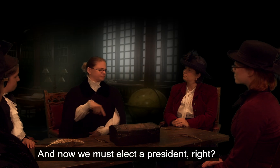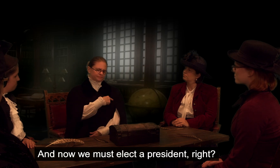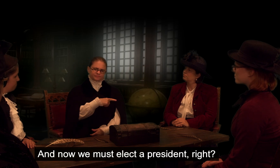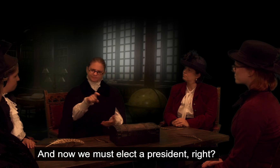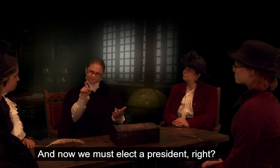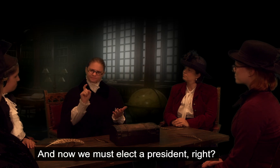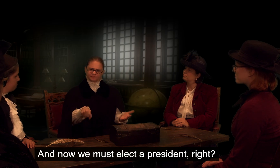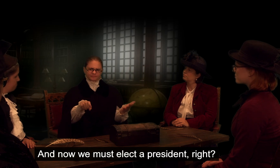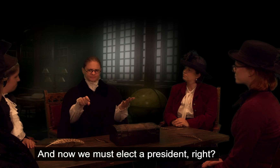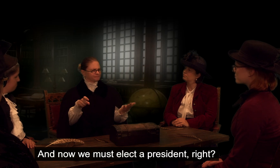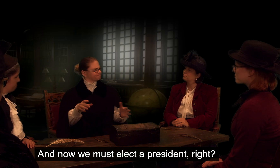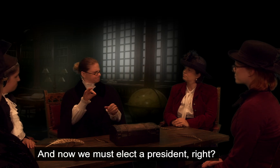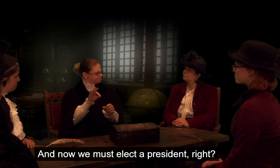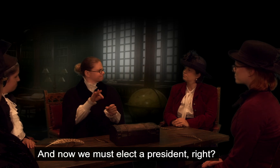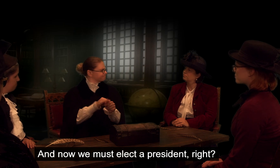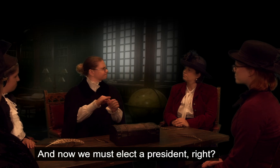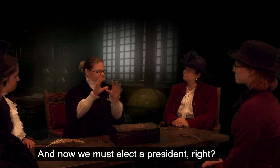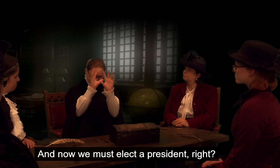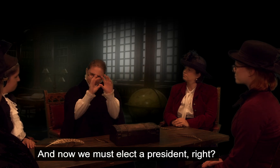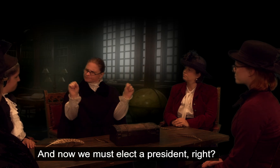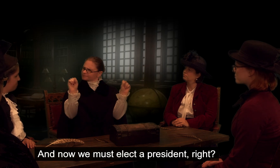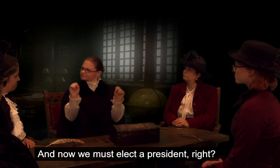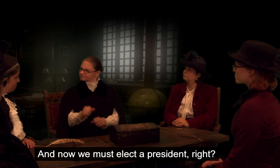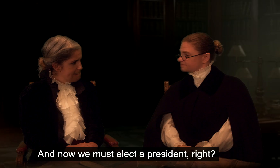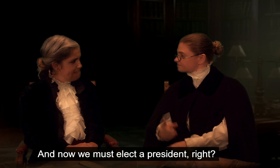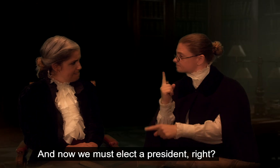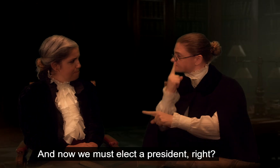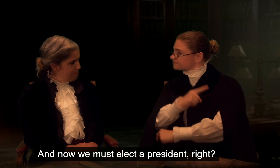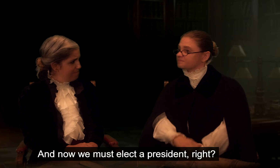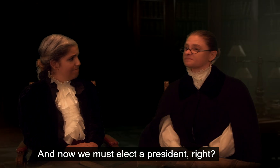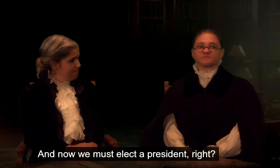And now, we must elect a president. Right?